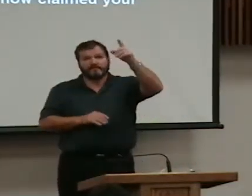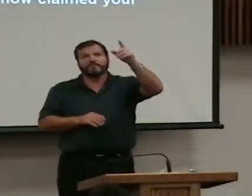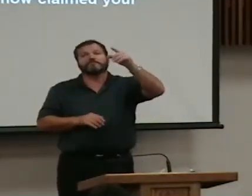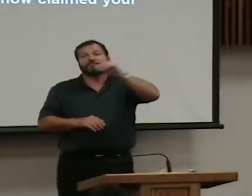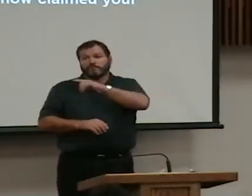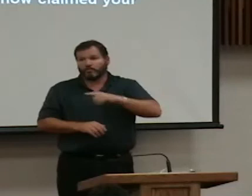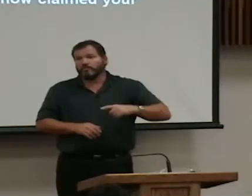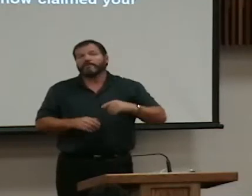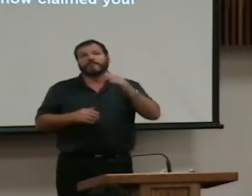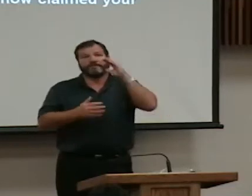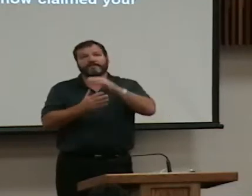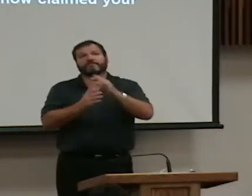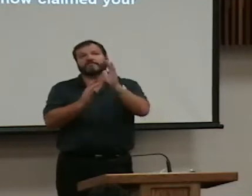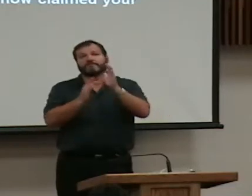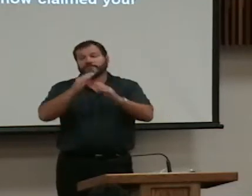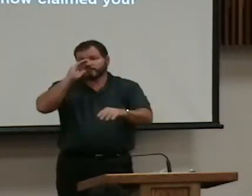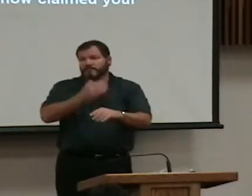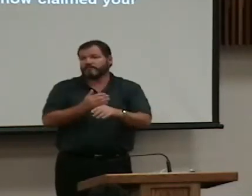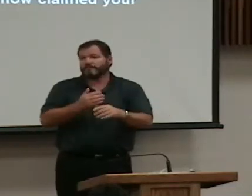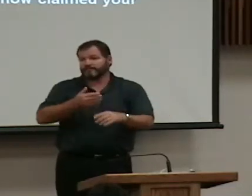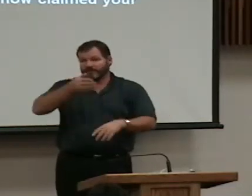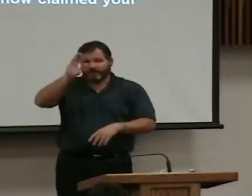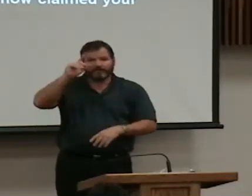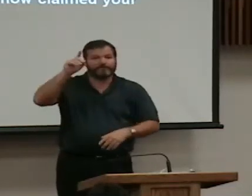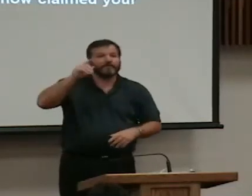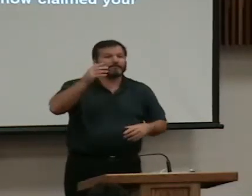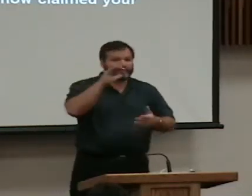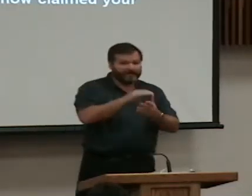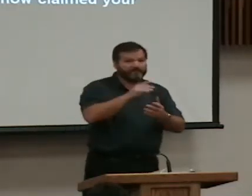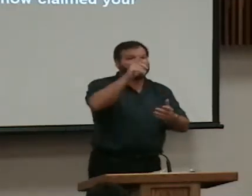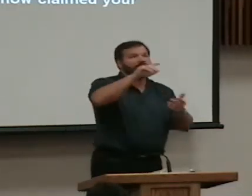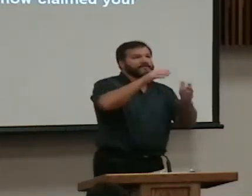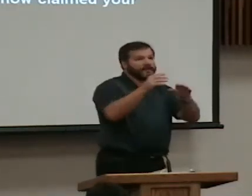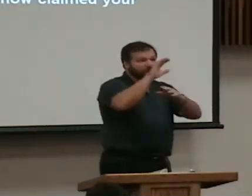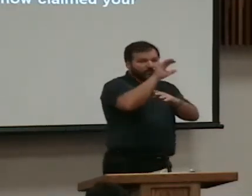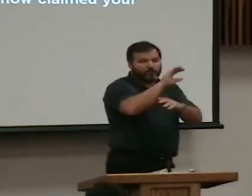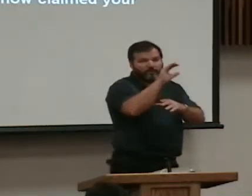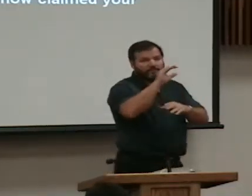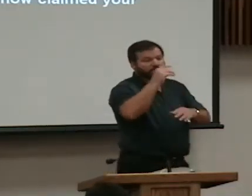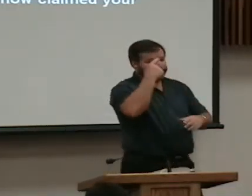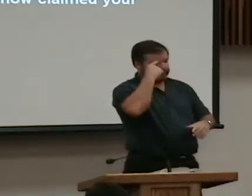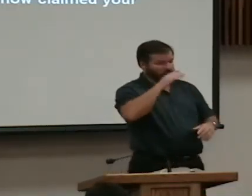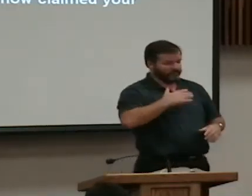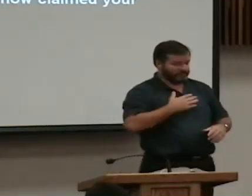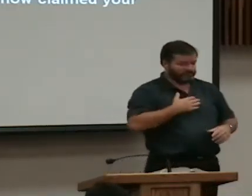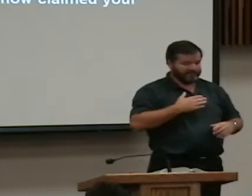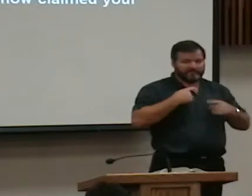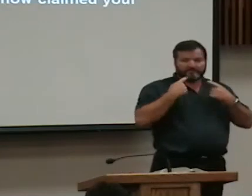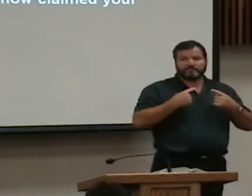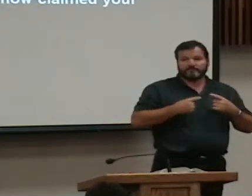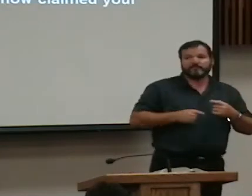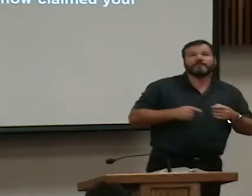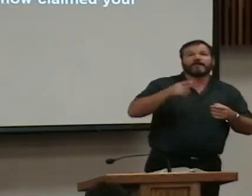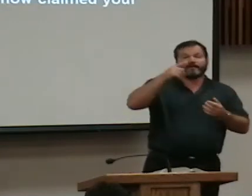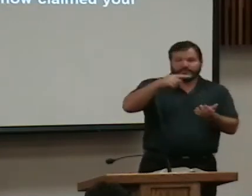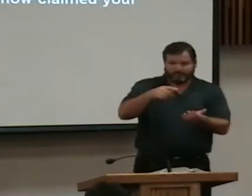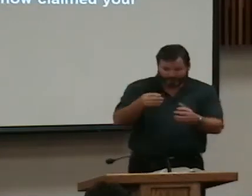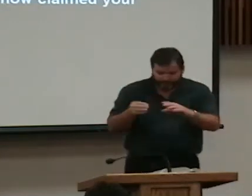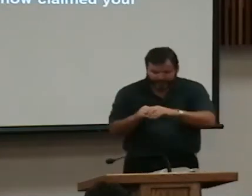I believe in him as Lord and as the son of God. I believe he died on a cross for my sins. And,